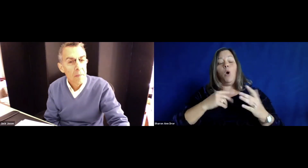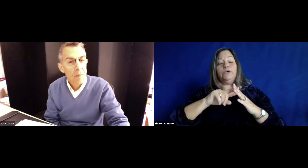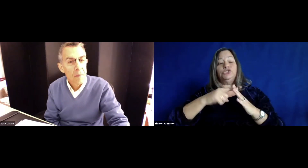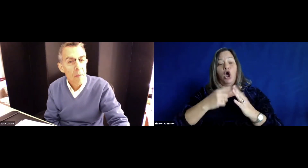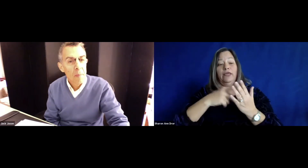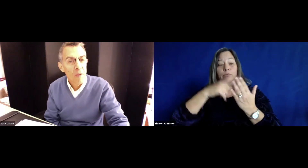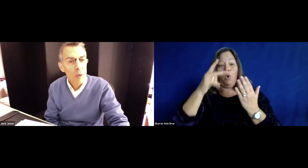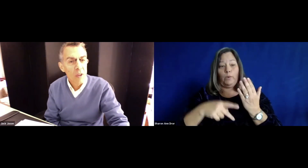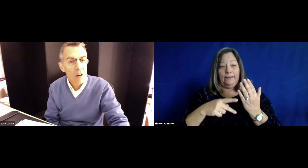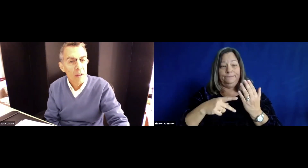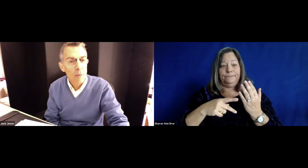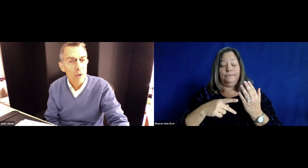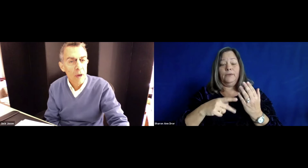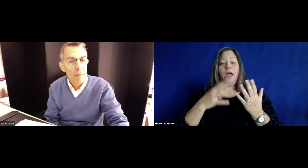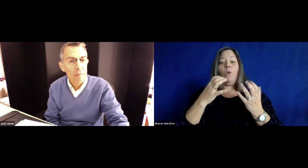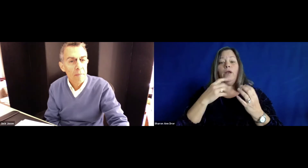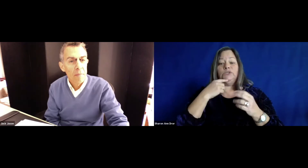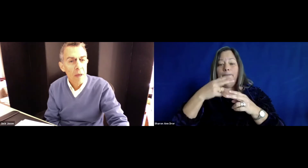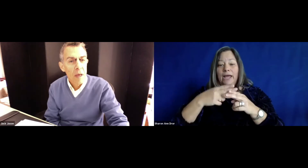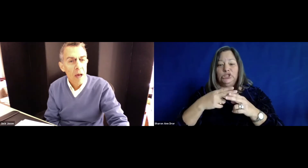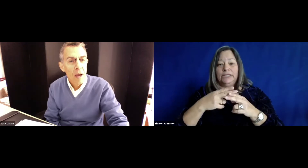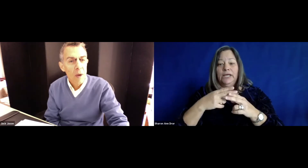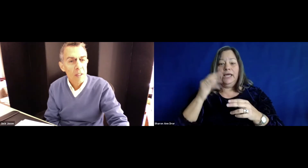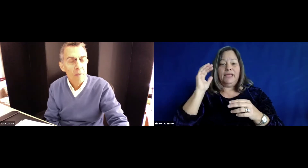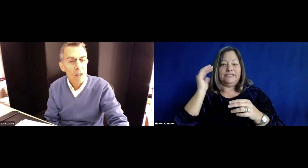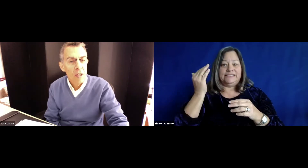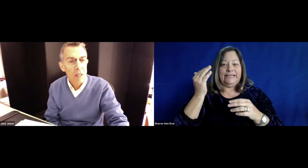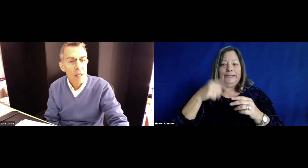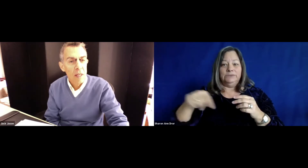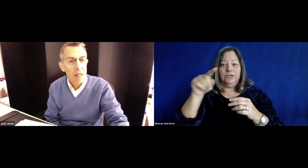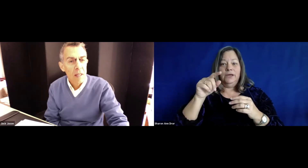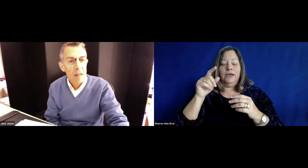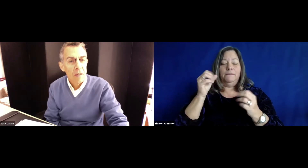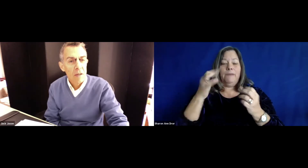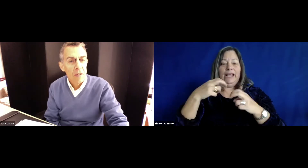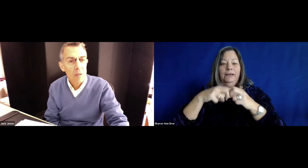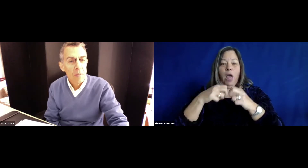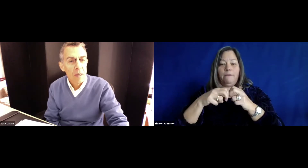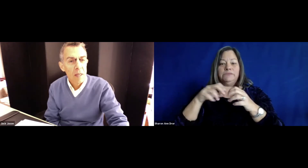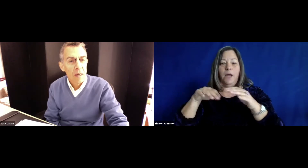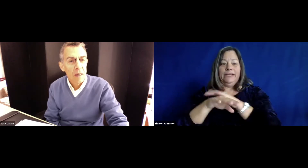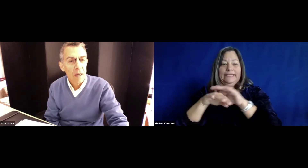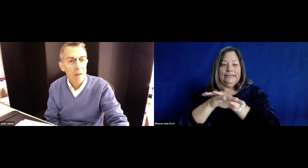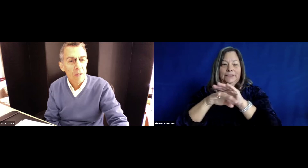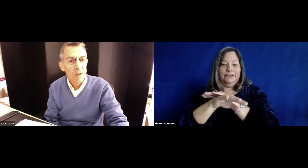but before we start the program, I want to mention that there seems to be a lot of difficulties